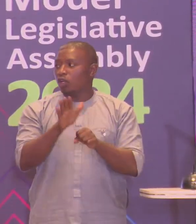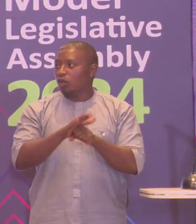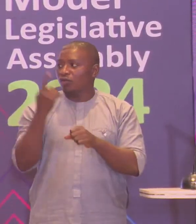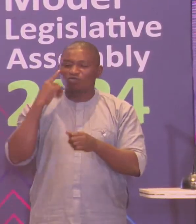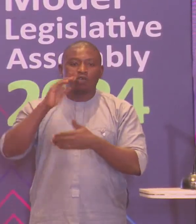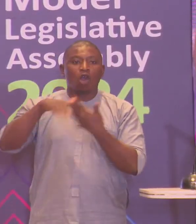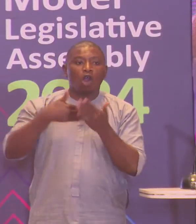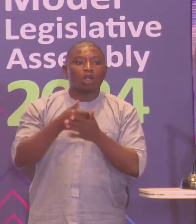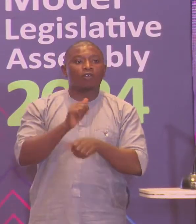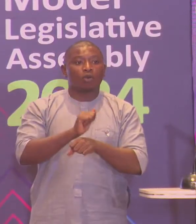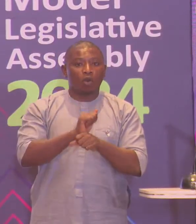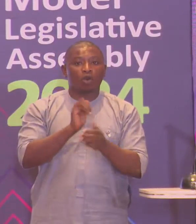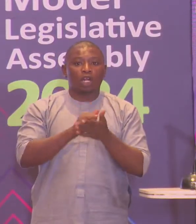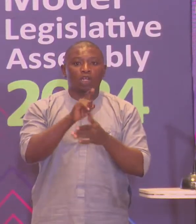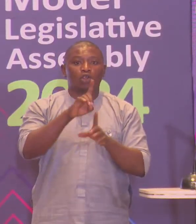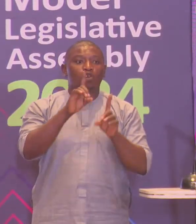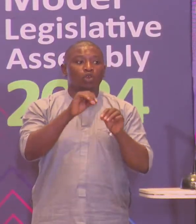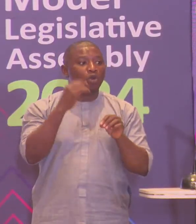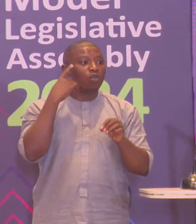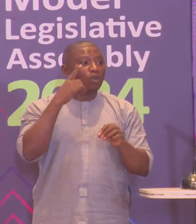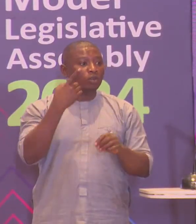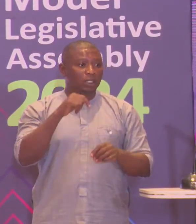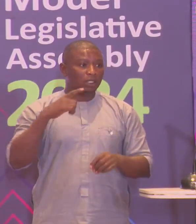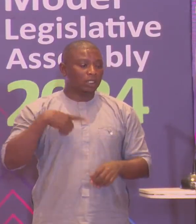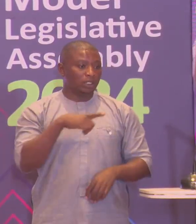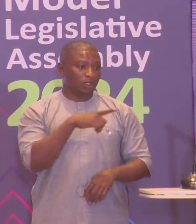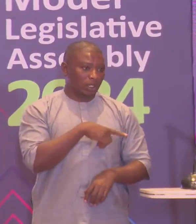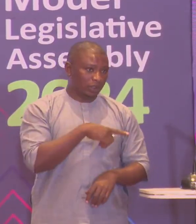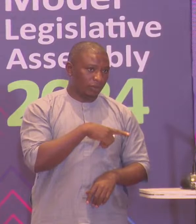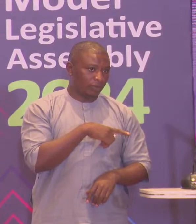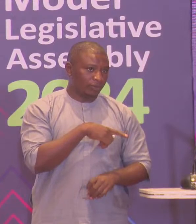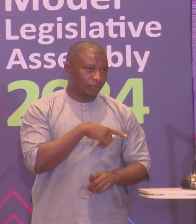you do for the legislature